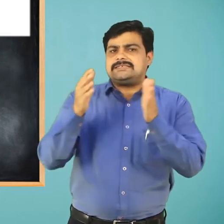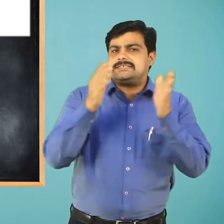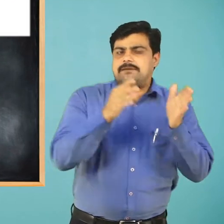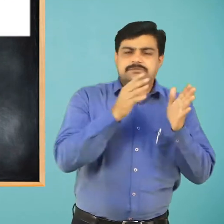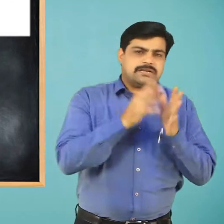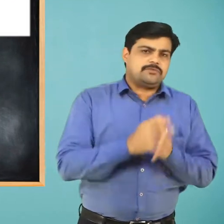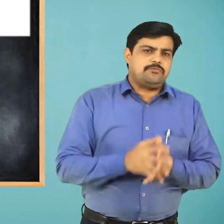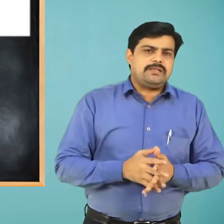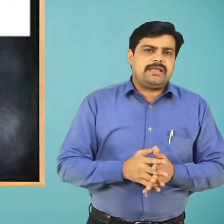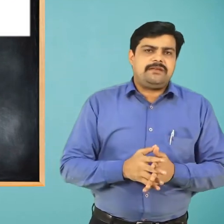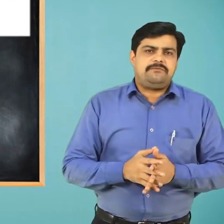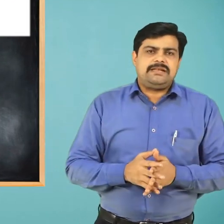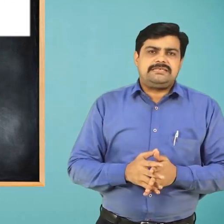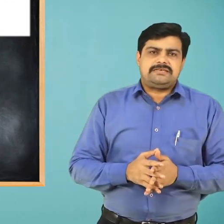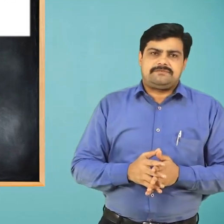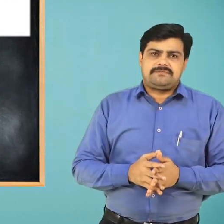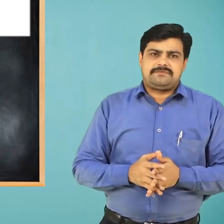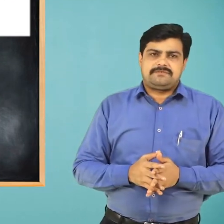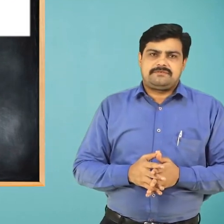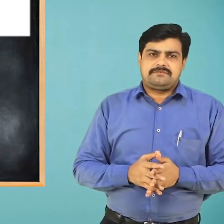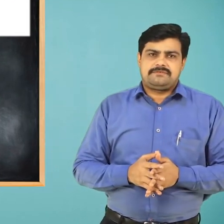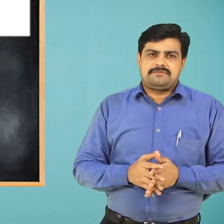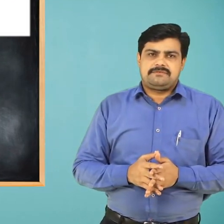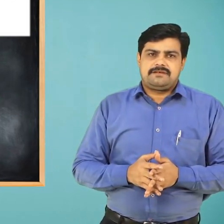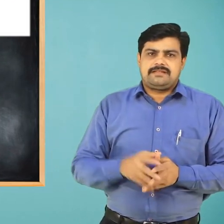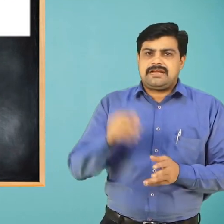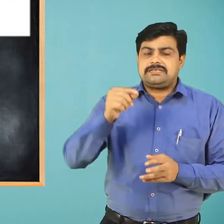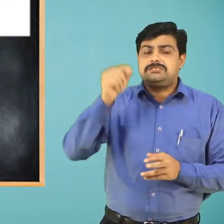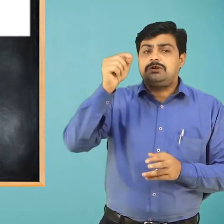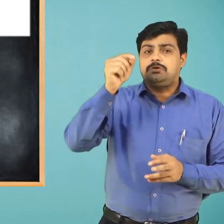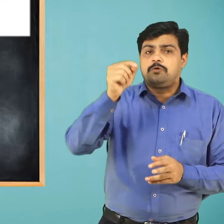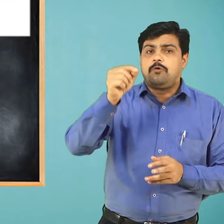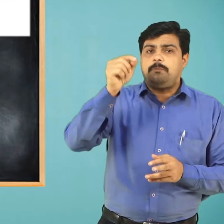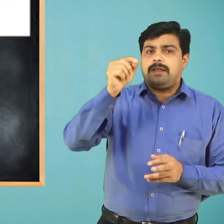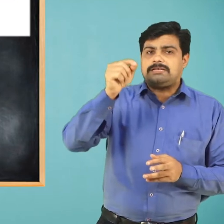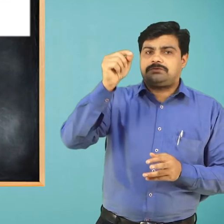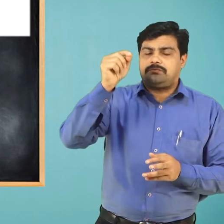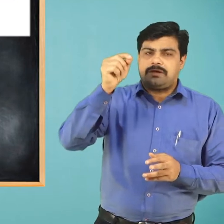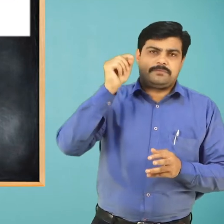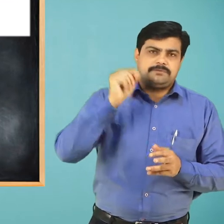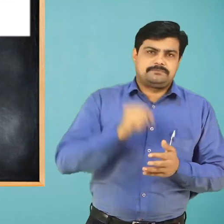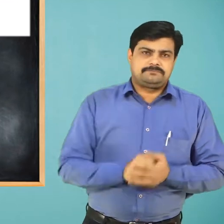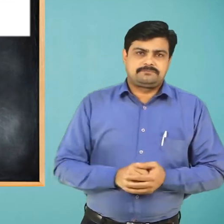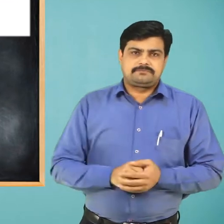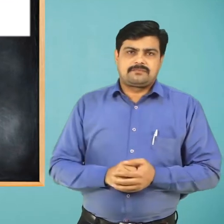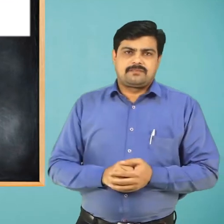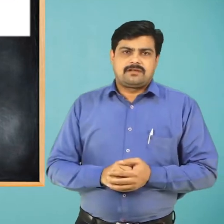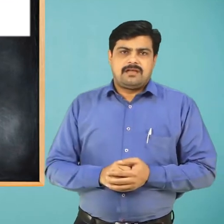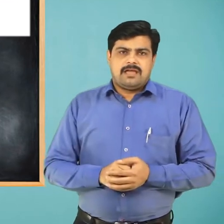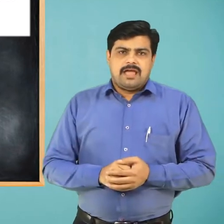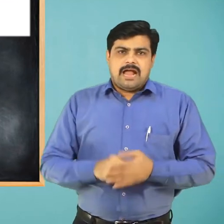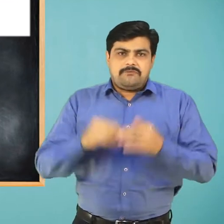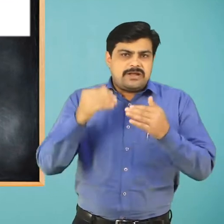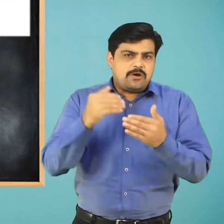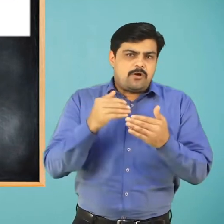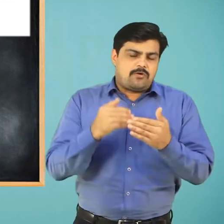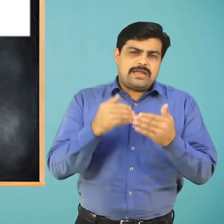a subject with infinitive, that is to plus verb, and we know